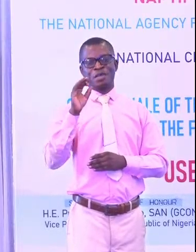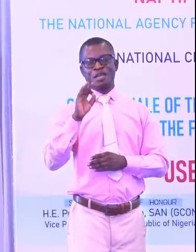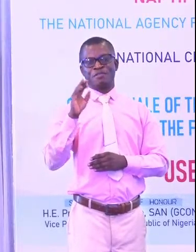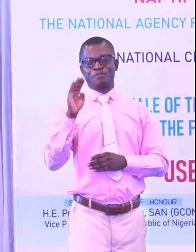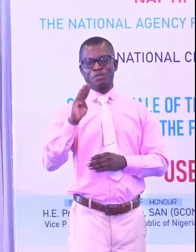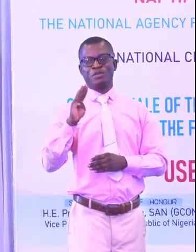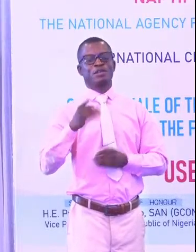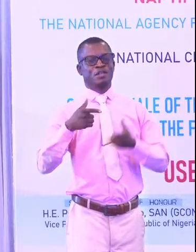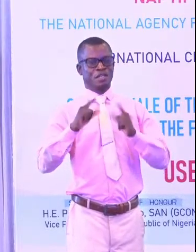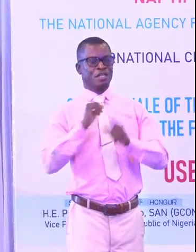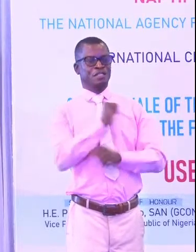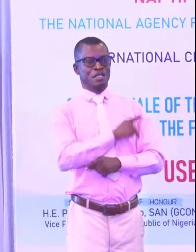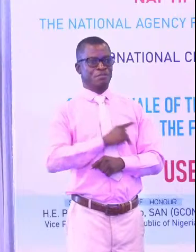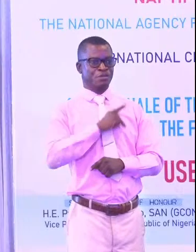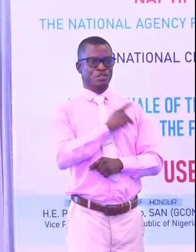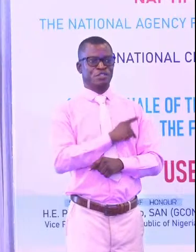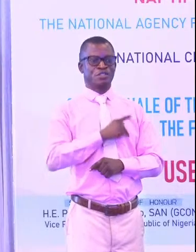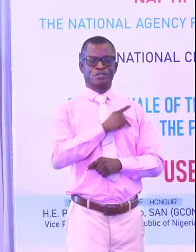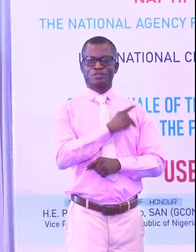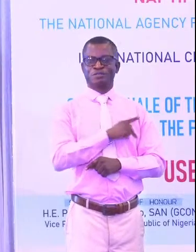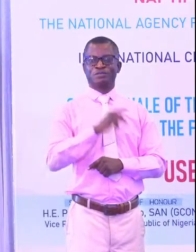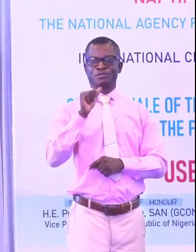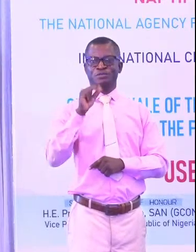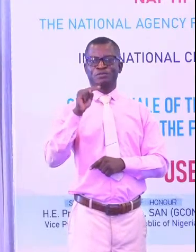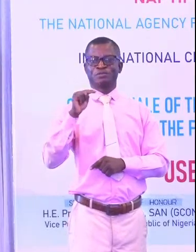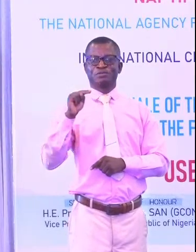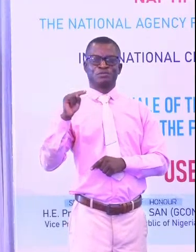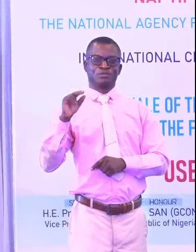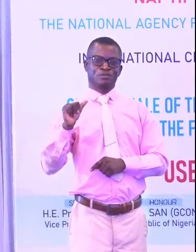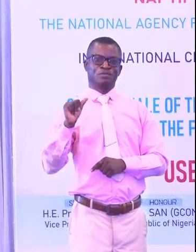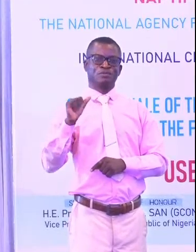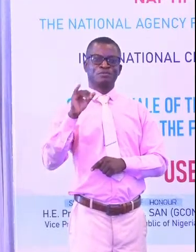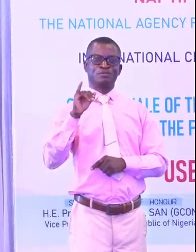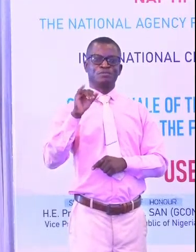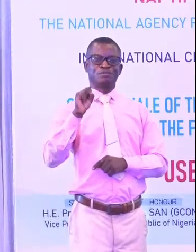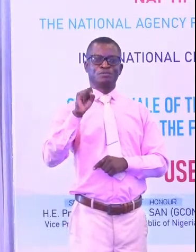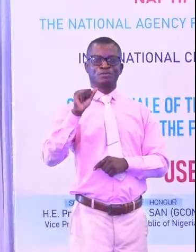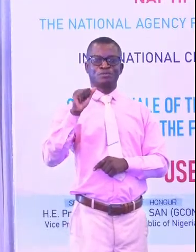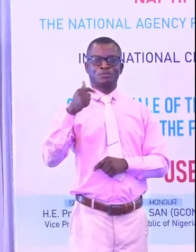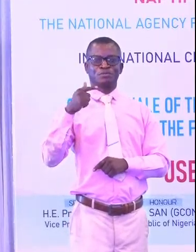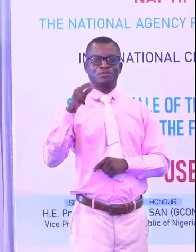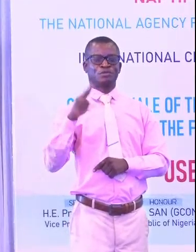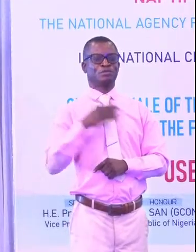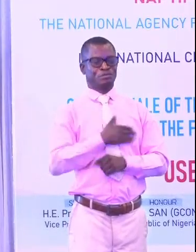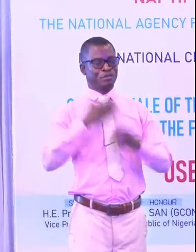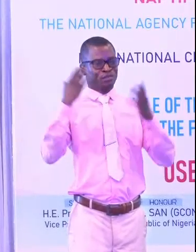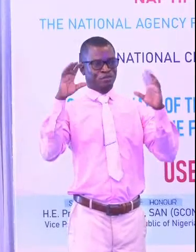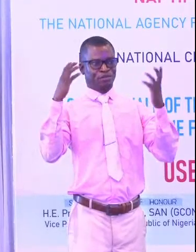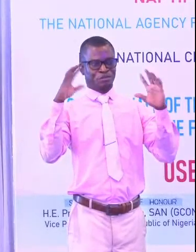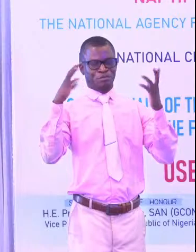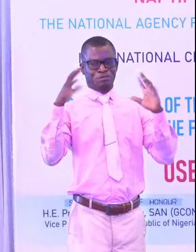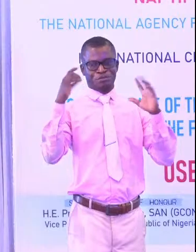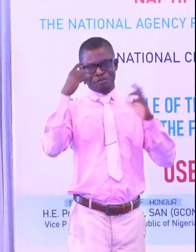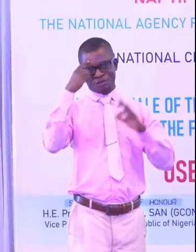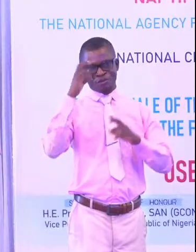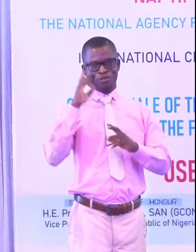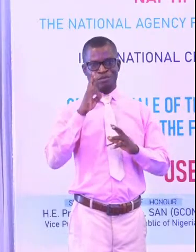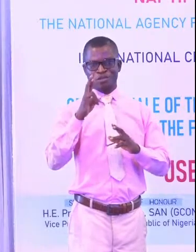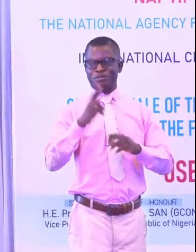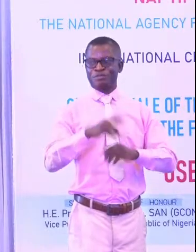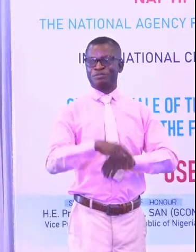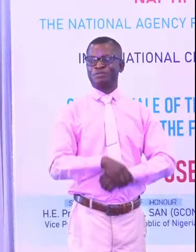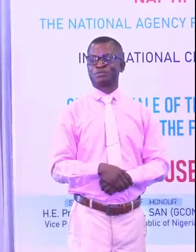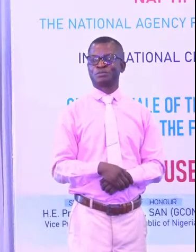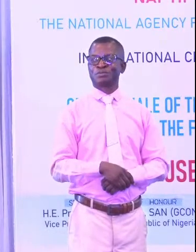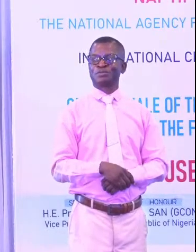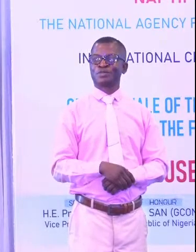specially appreciate Madam Anne Usiagu Mureina. Please put your hands together for her. Is